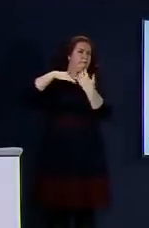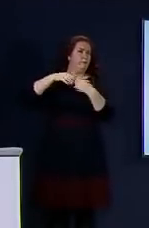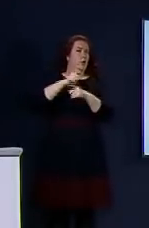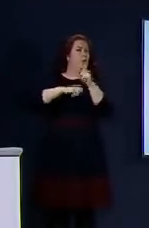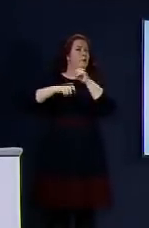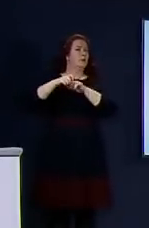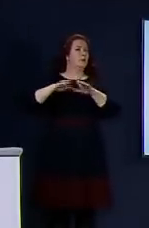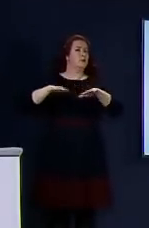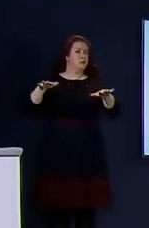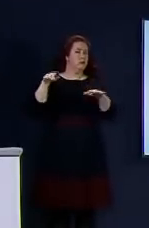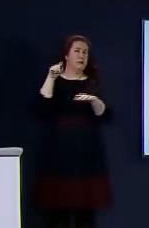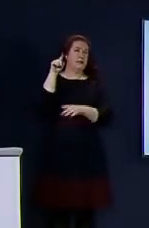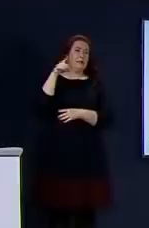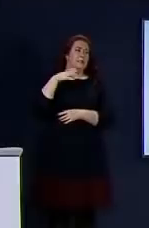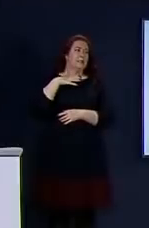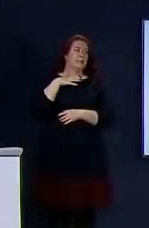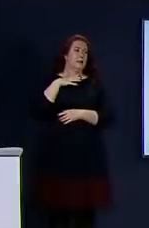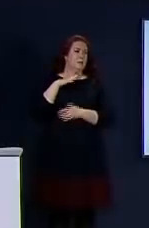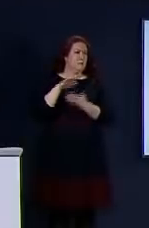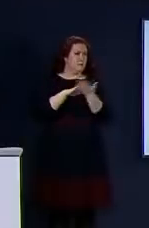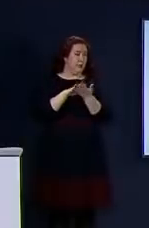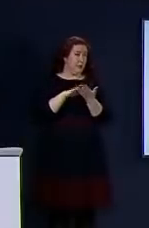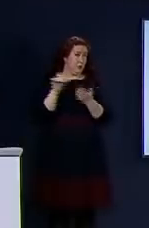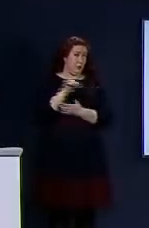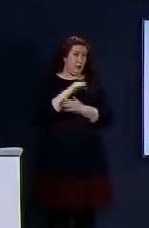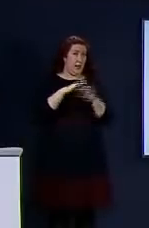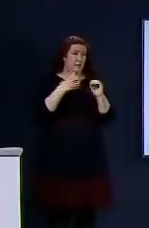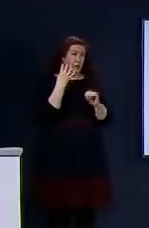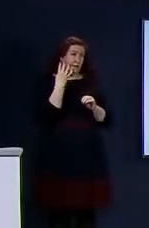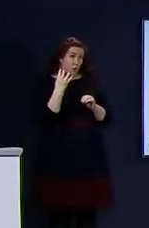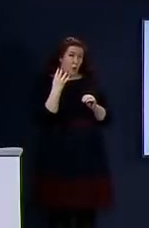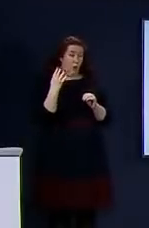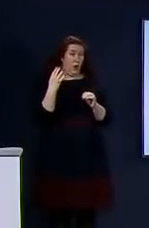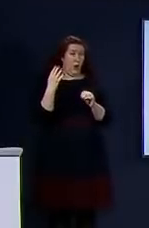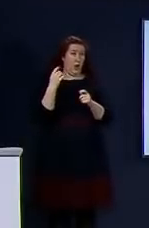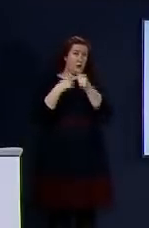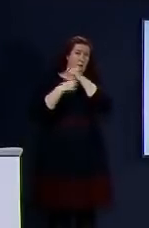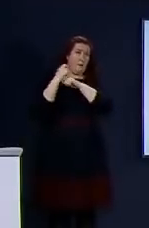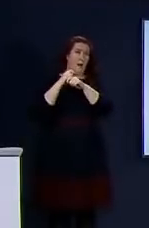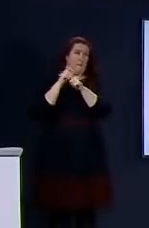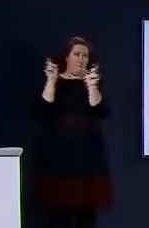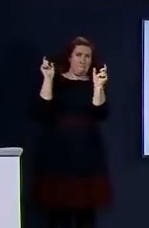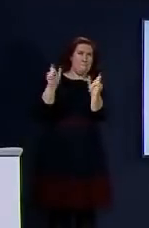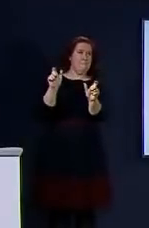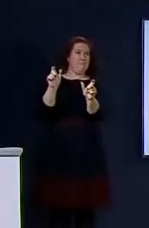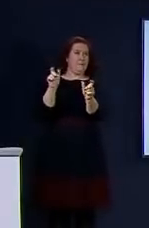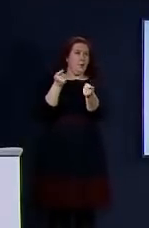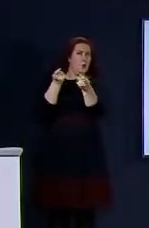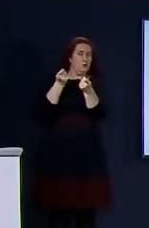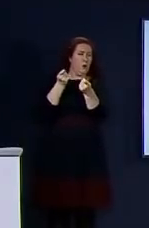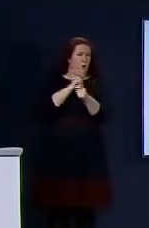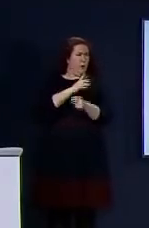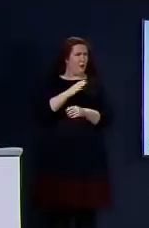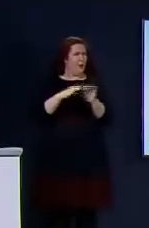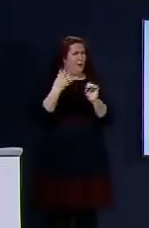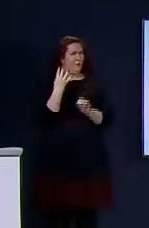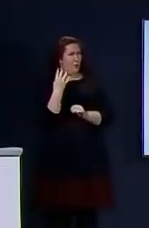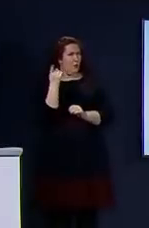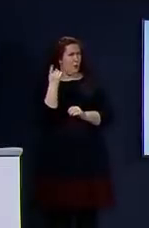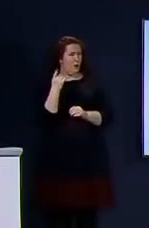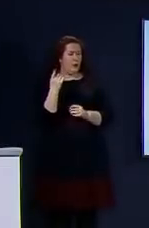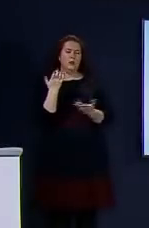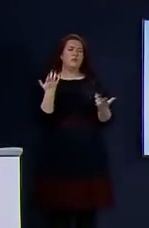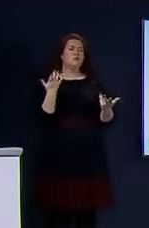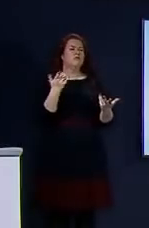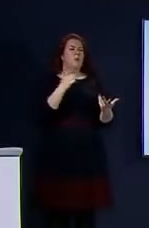that requires level 4 conditions to nip things in the bud. So why not a short shock to get things under control? And also, what was the source